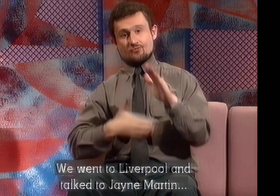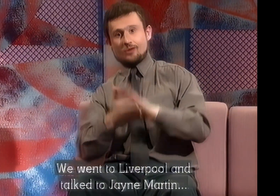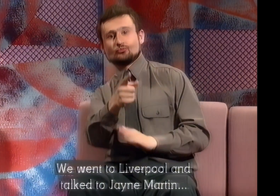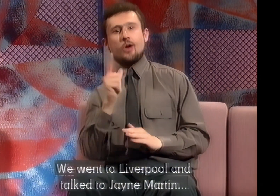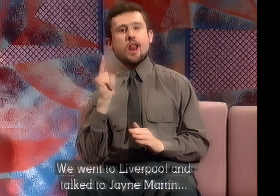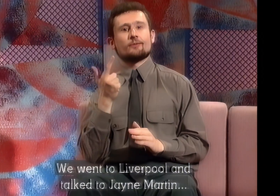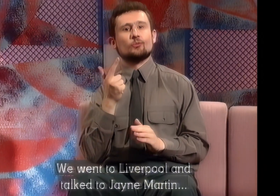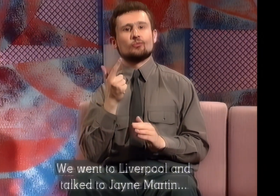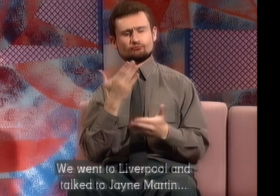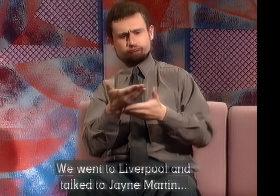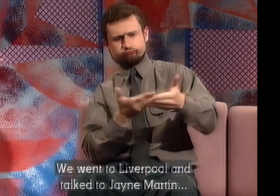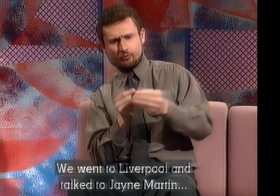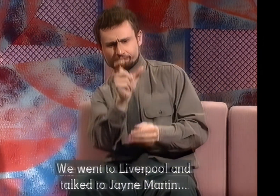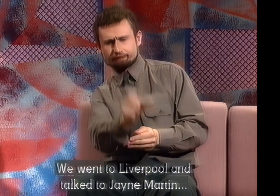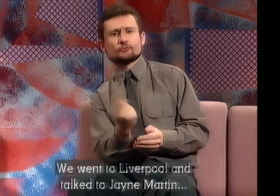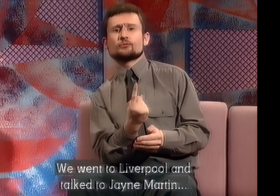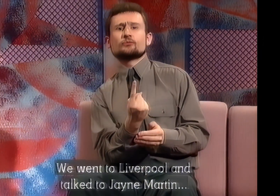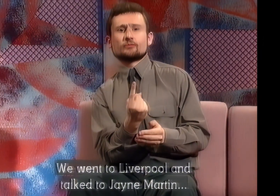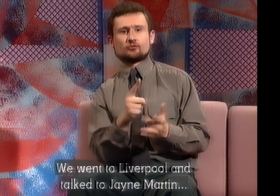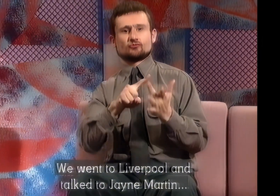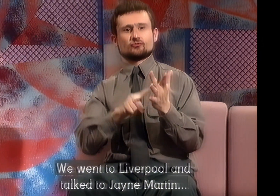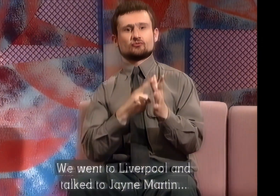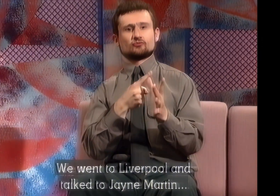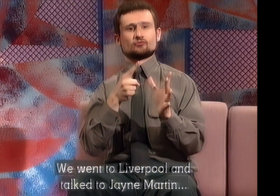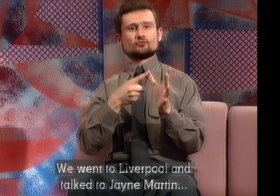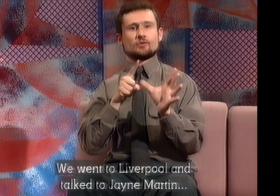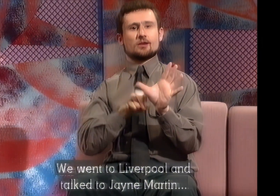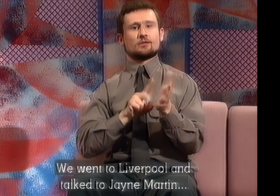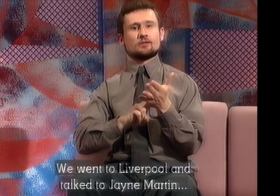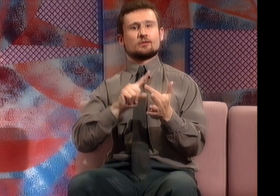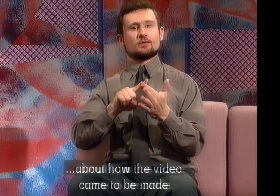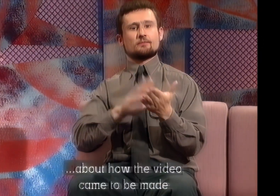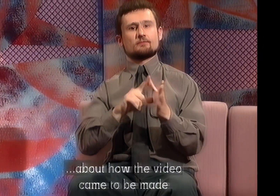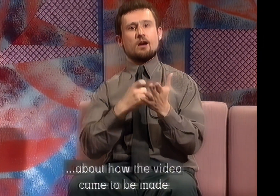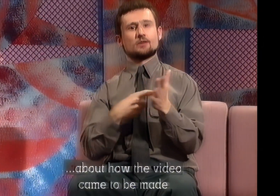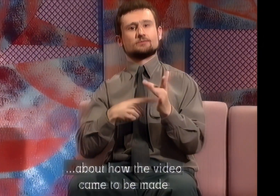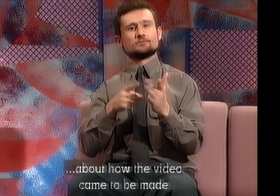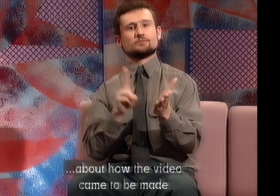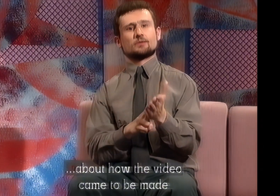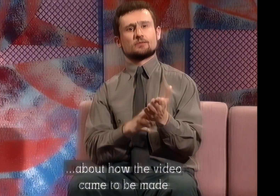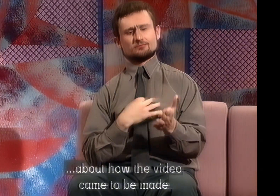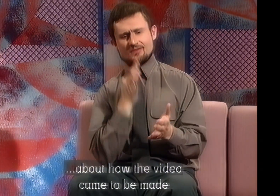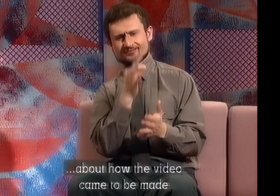We went to Liverpool and talked to Jane Martin about how the video came to be made.